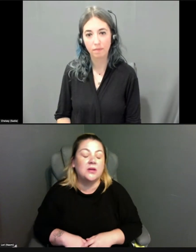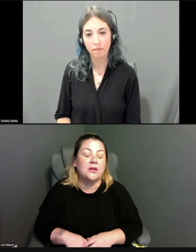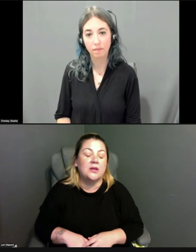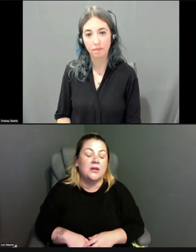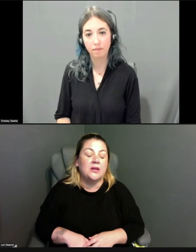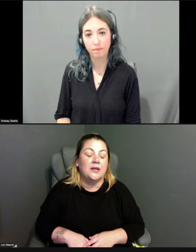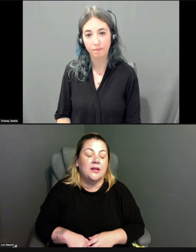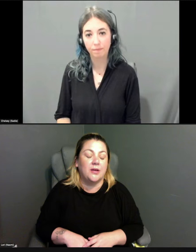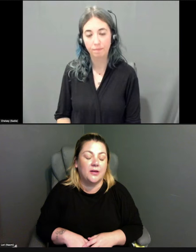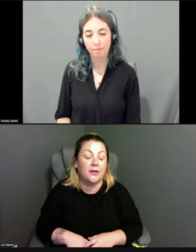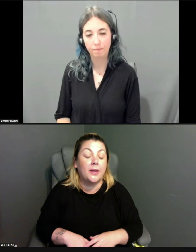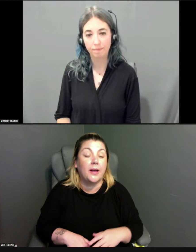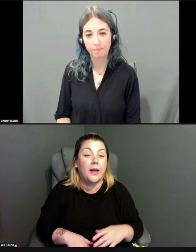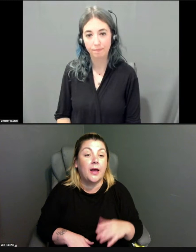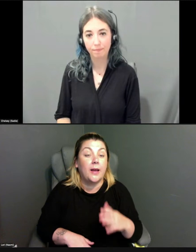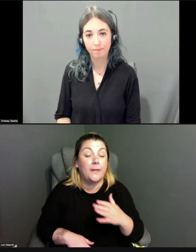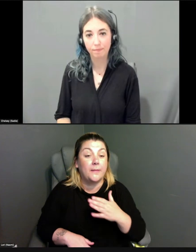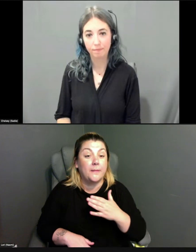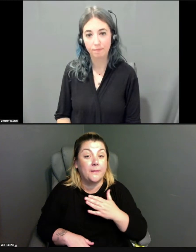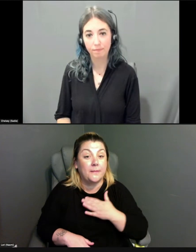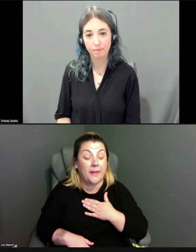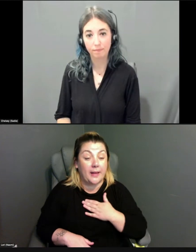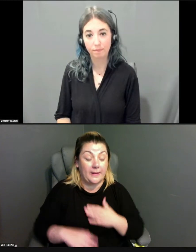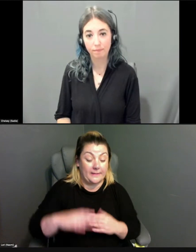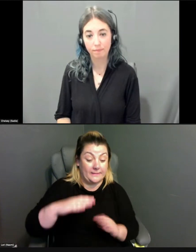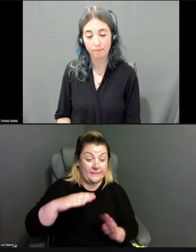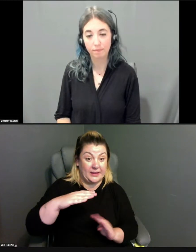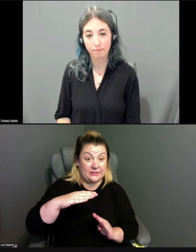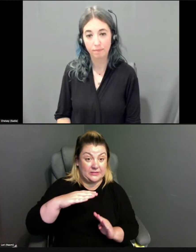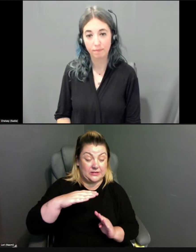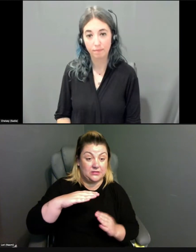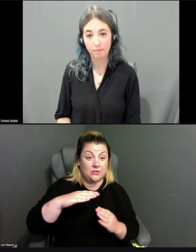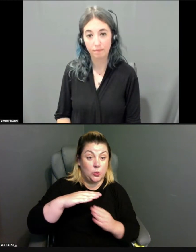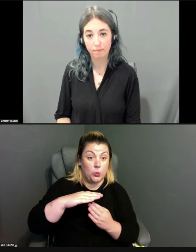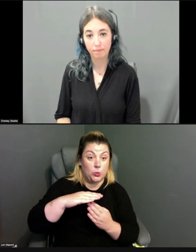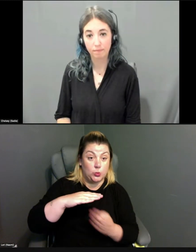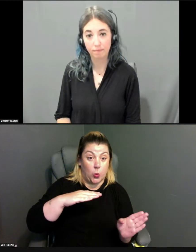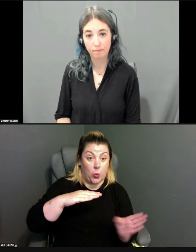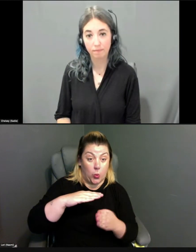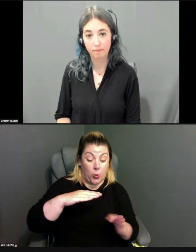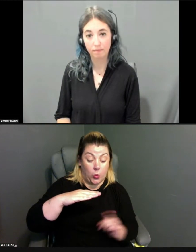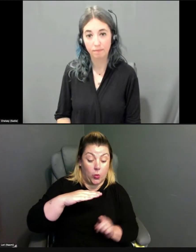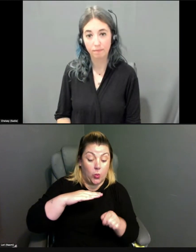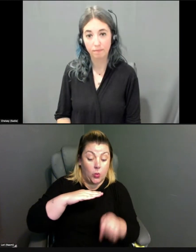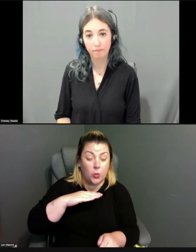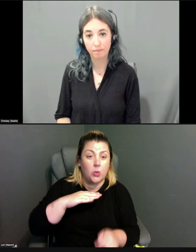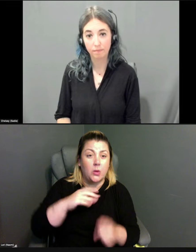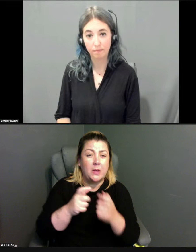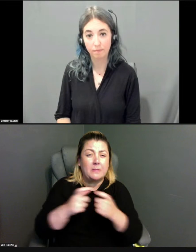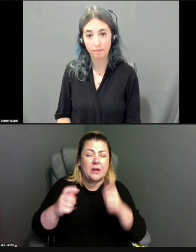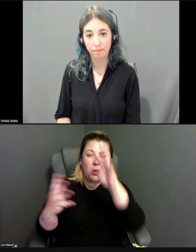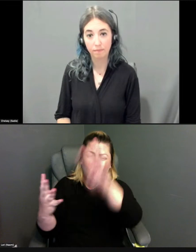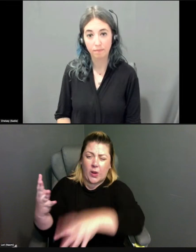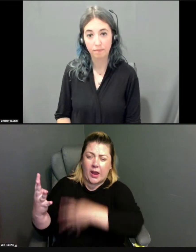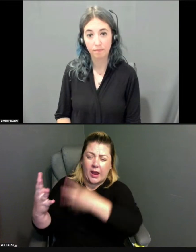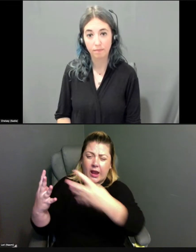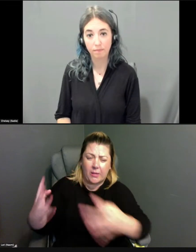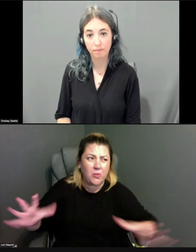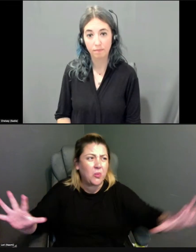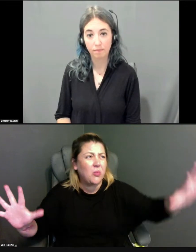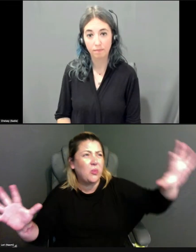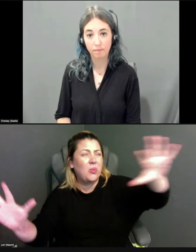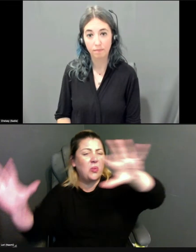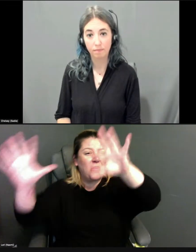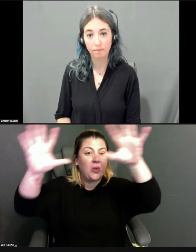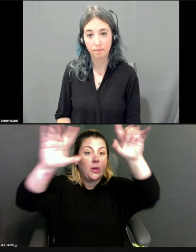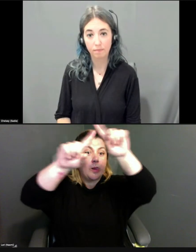the outside of our basement door and was just hanging in the center of it, right in the middle